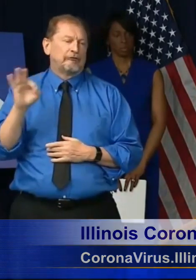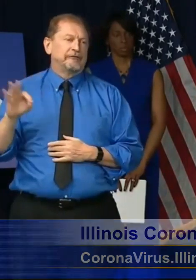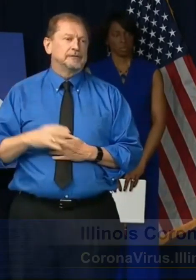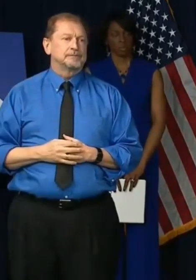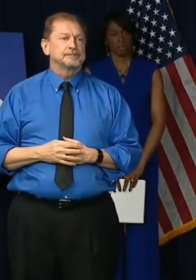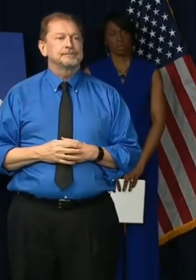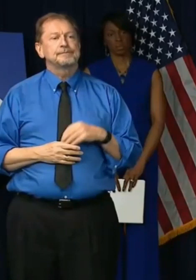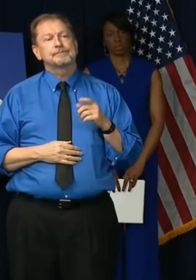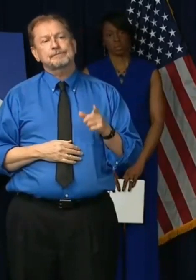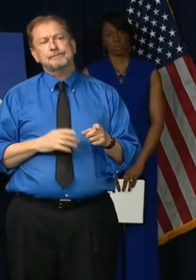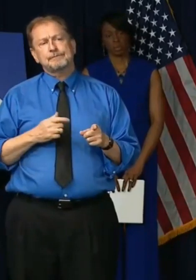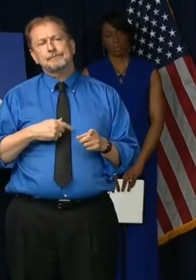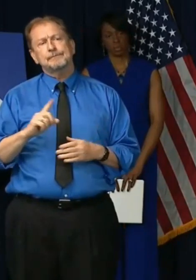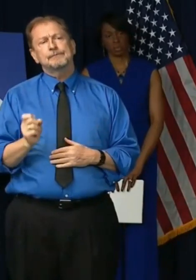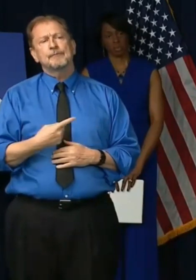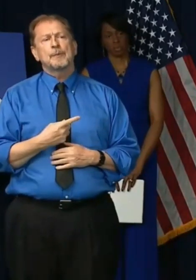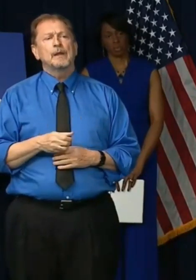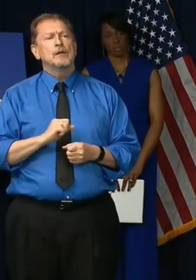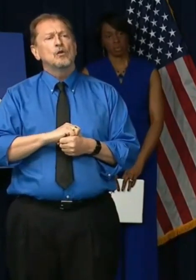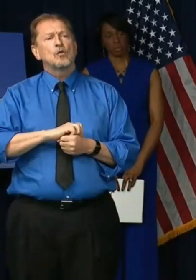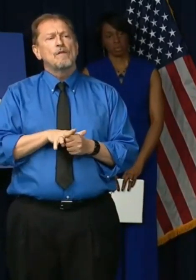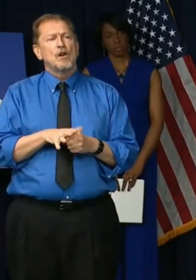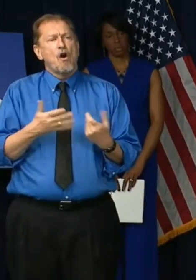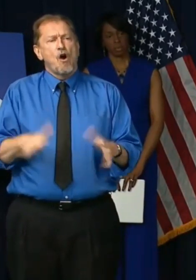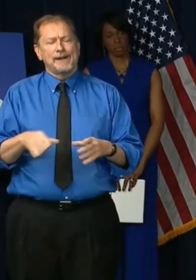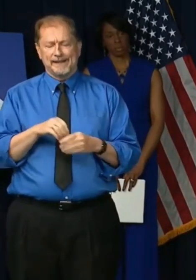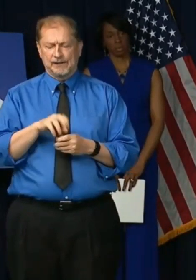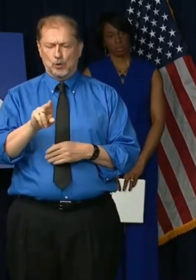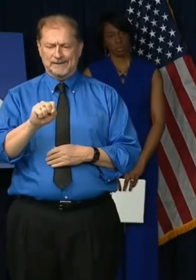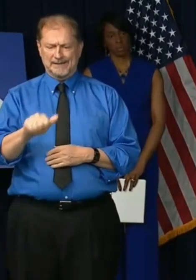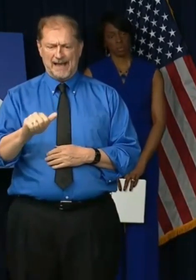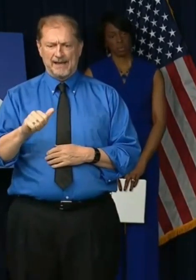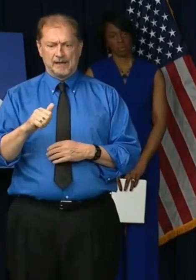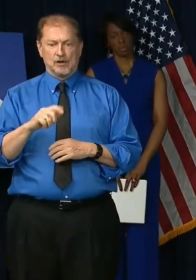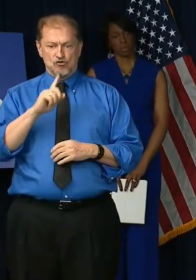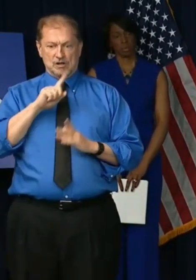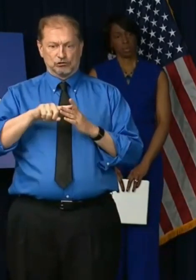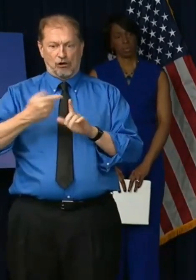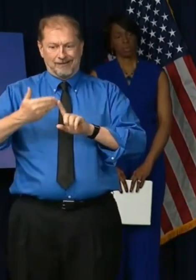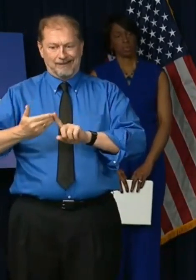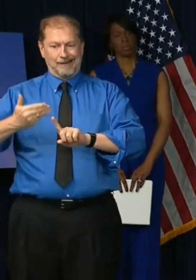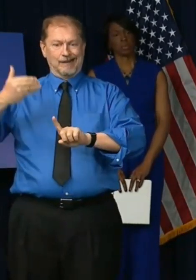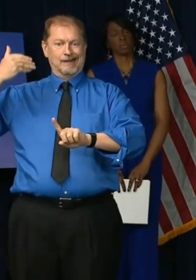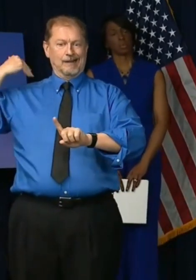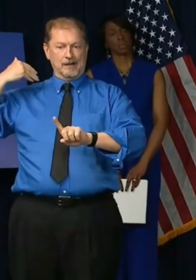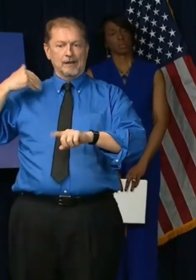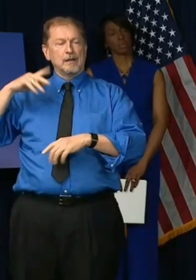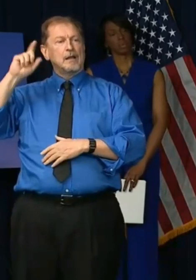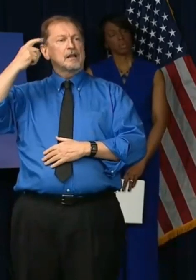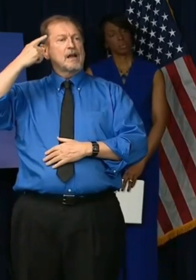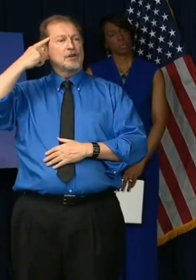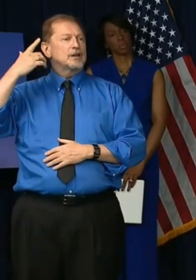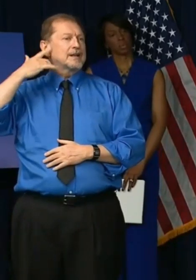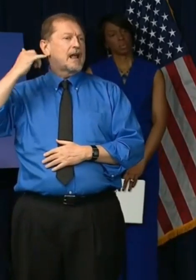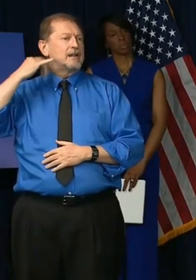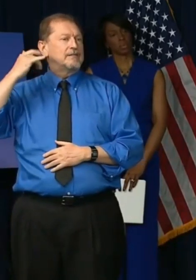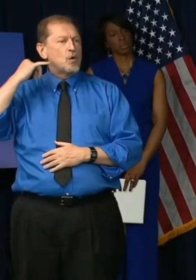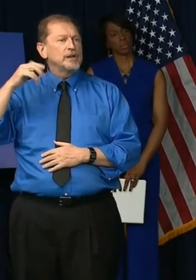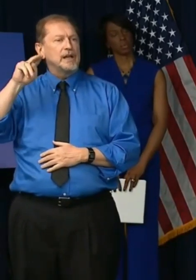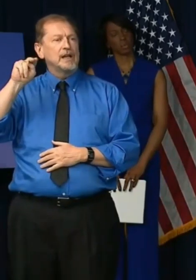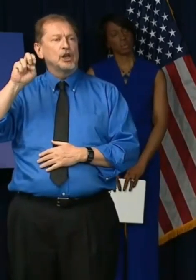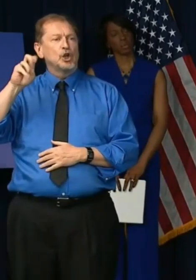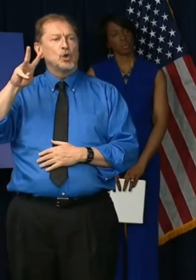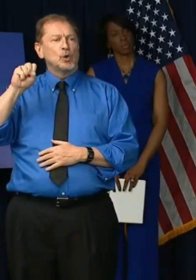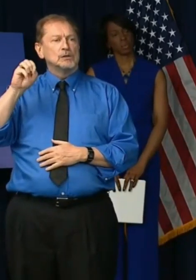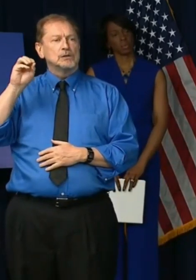Sarah Schulte, following reports that COVID was already in the United States before the first reported case, California Governor Newsom plans to order medical examiners to go